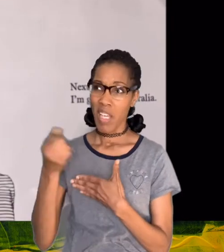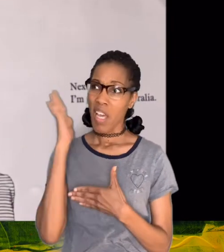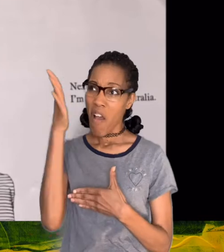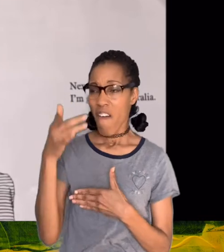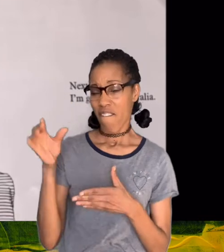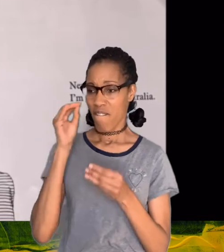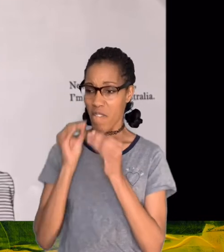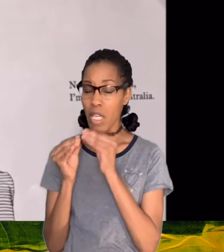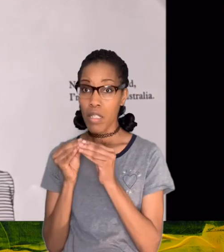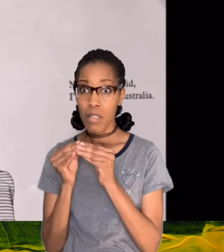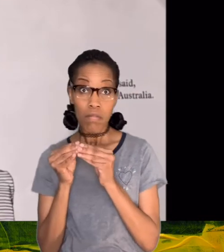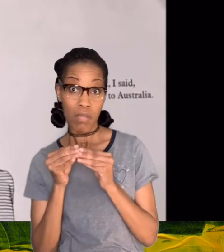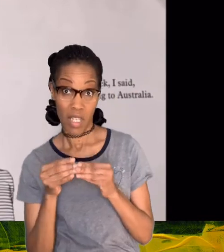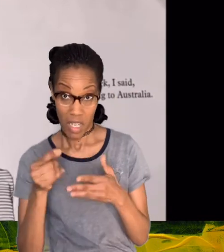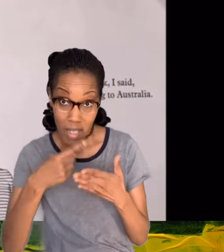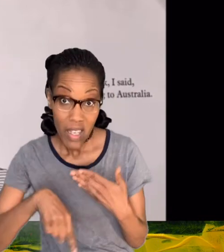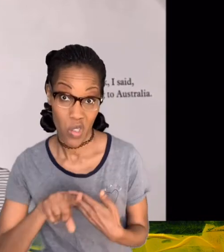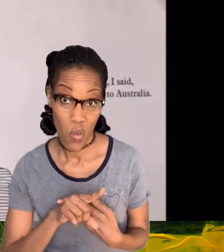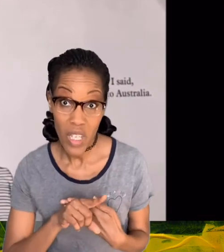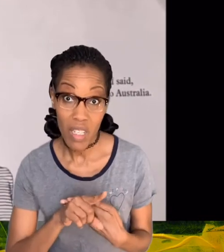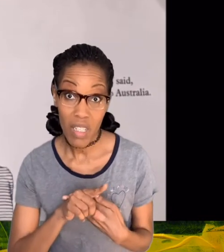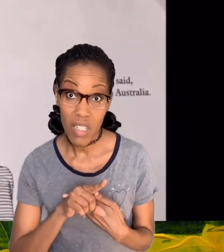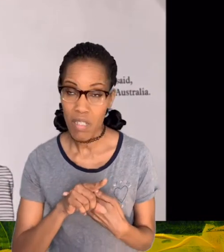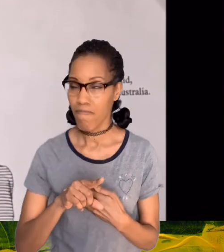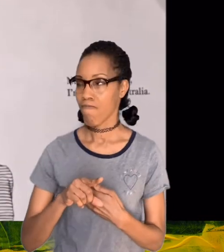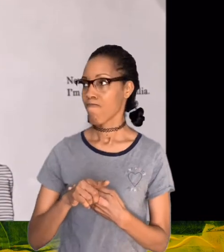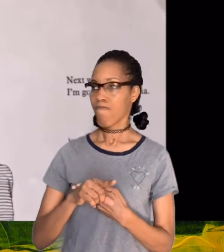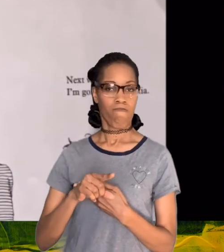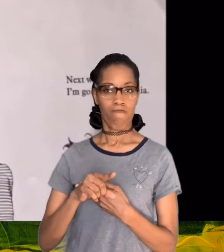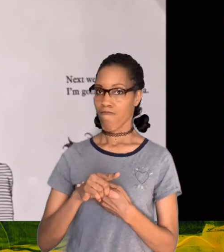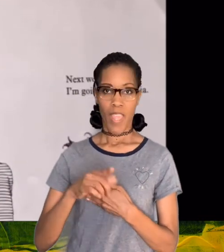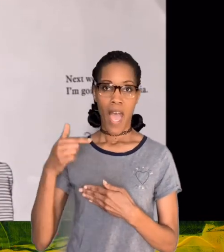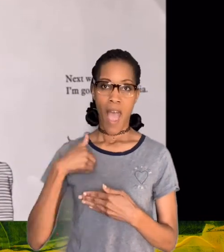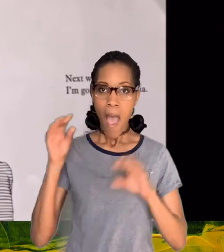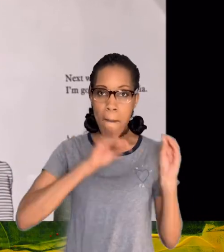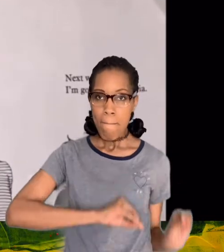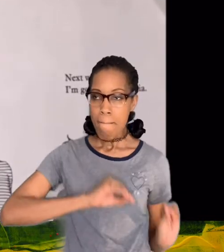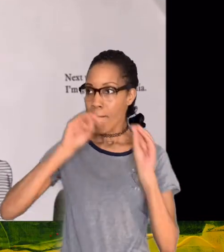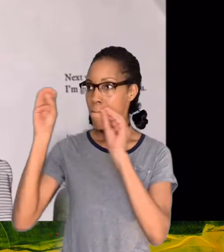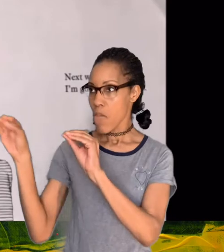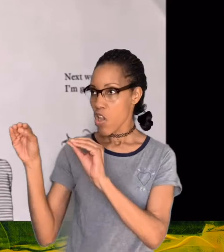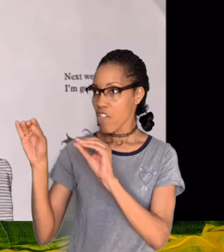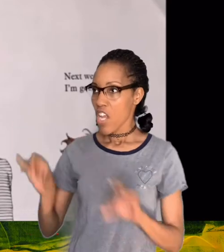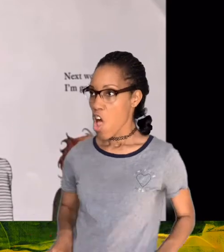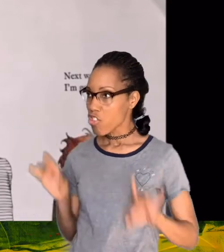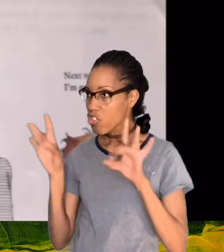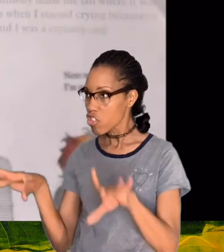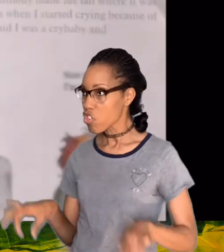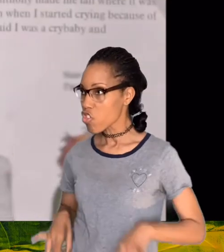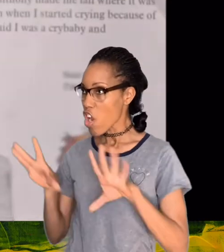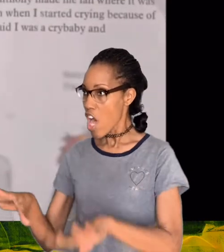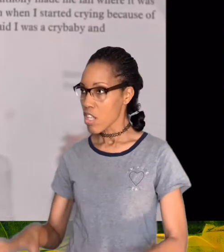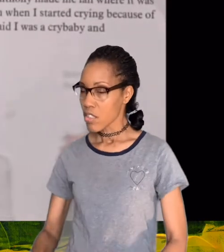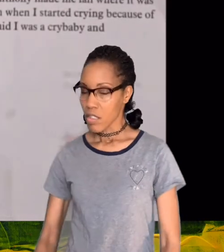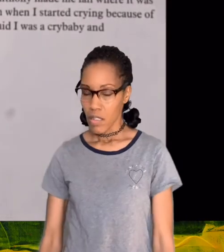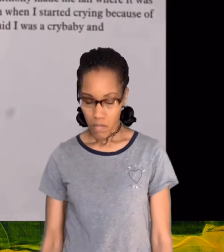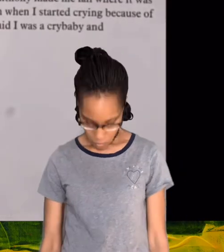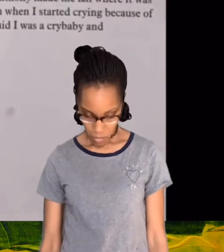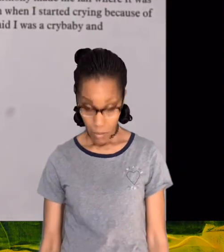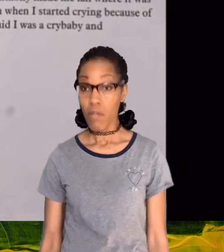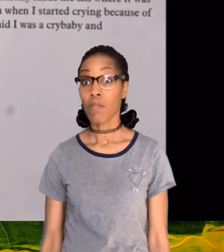That's what it was. Because after school, my mom took us all to the dentist, and Dr. Fields found a